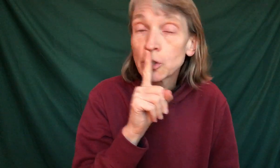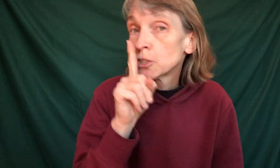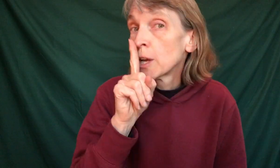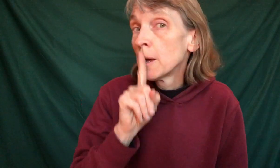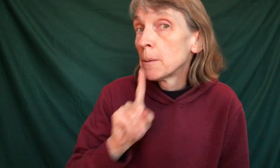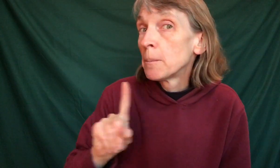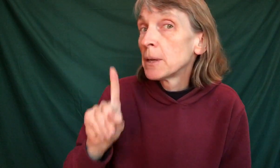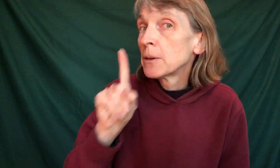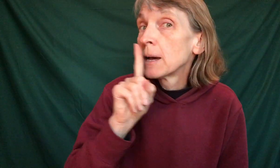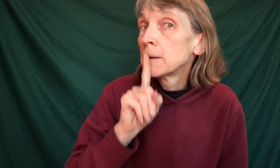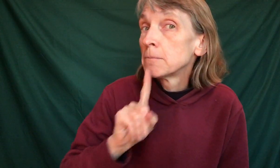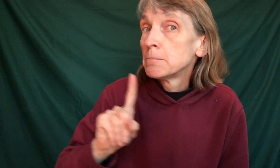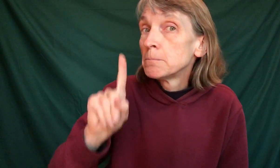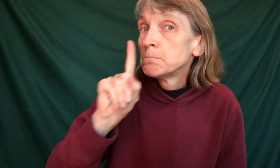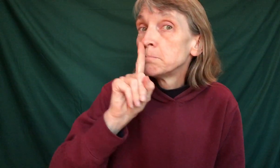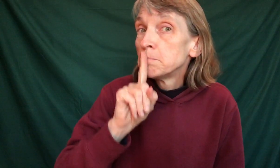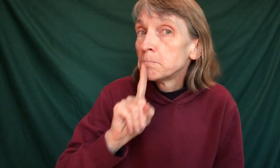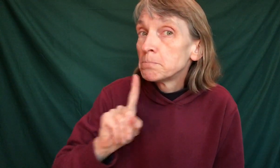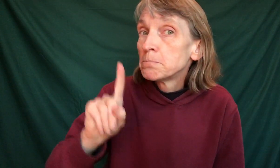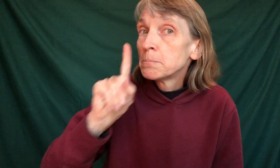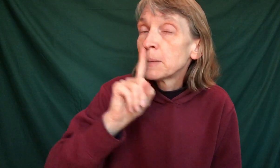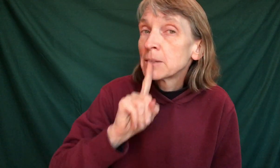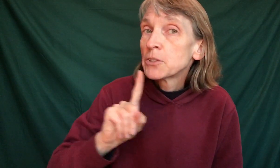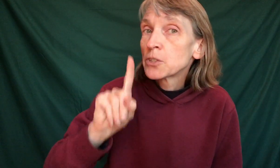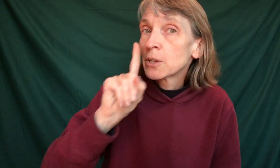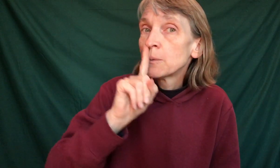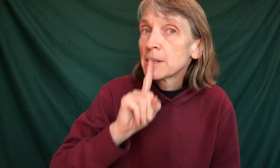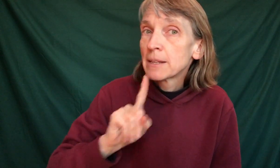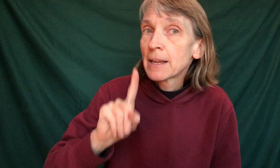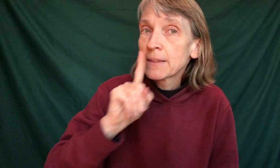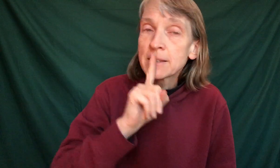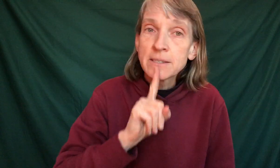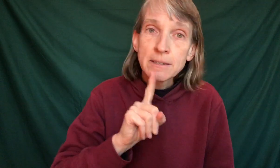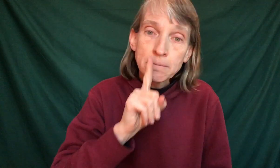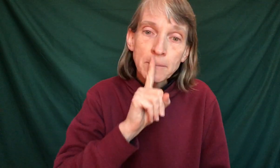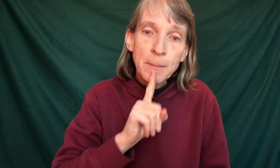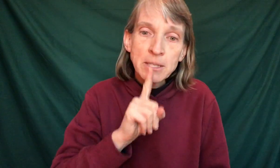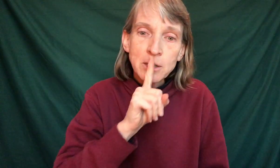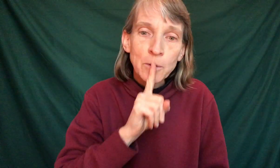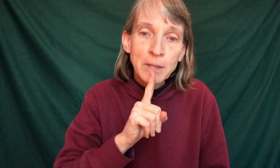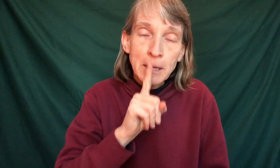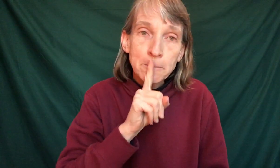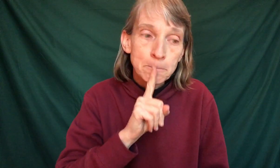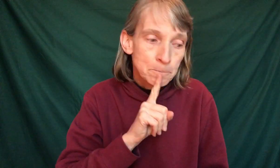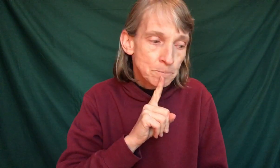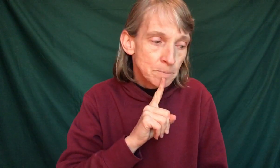shush, but you kind of make a little circle with it like this. That means lonely.